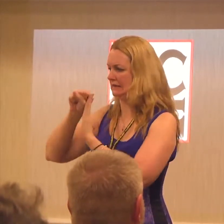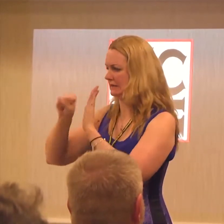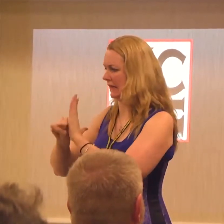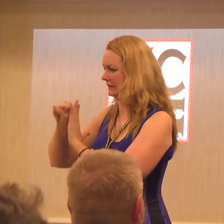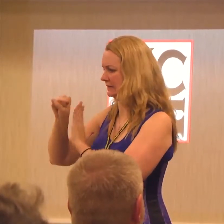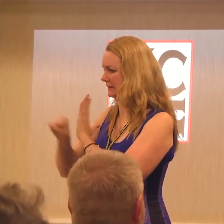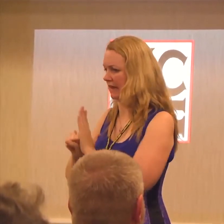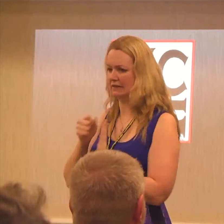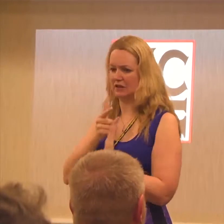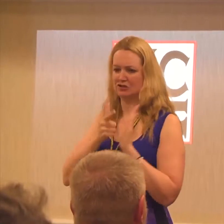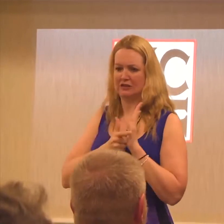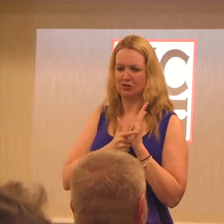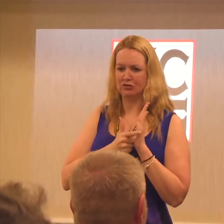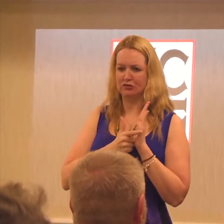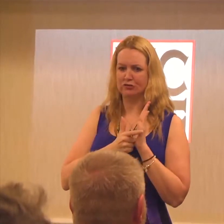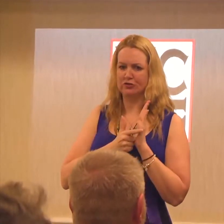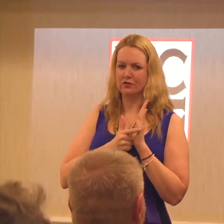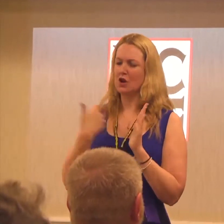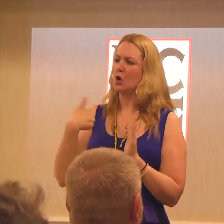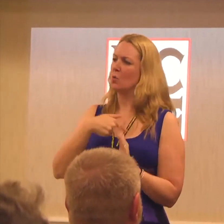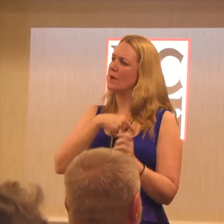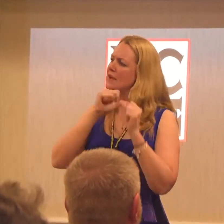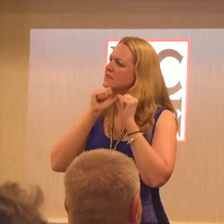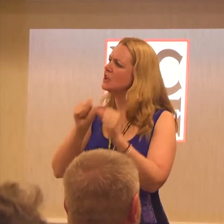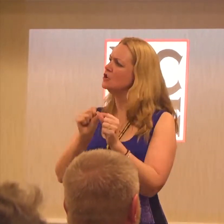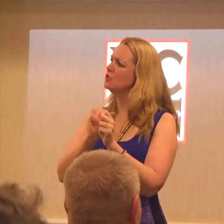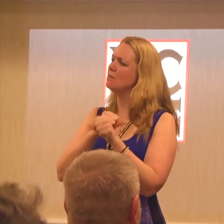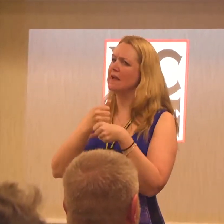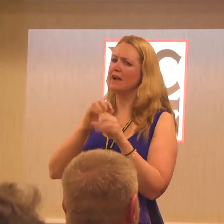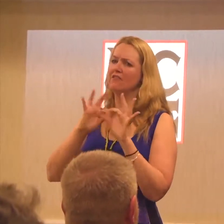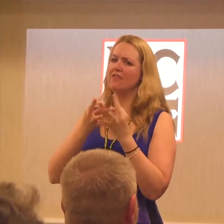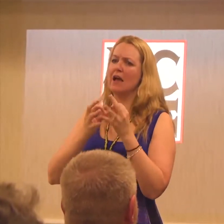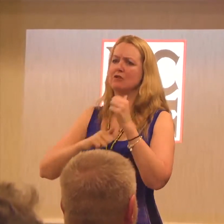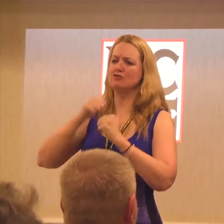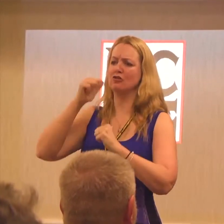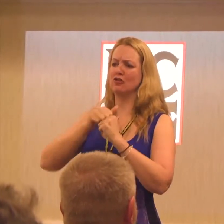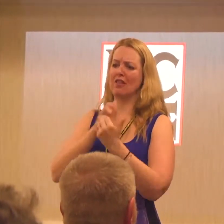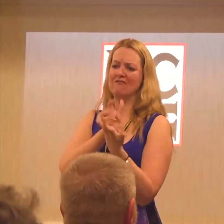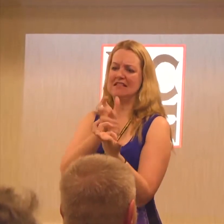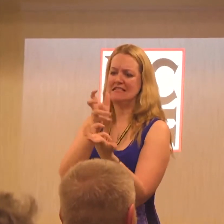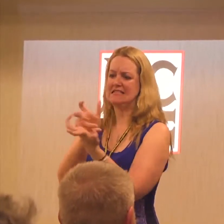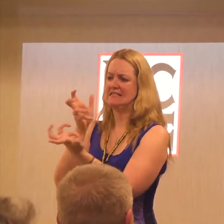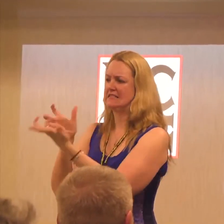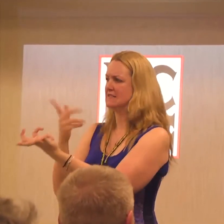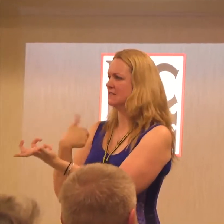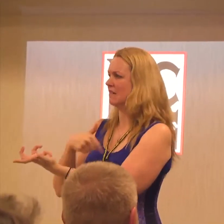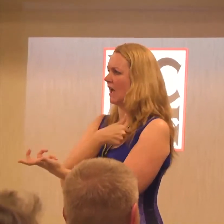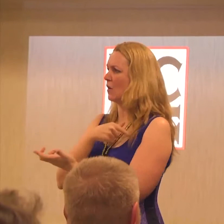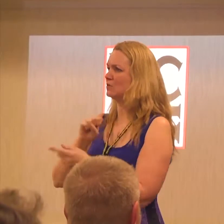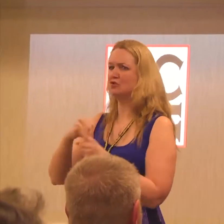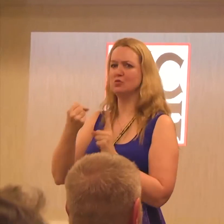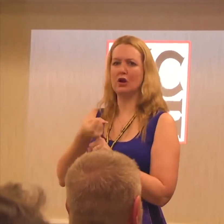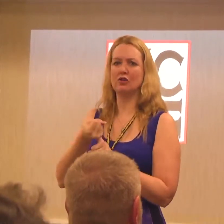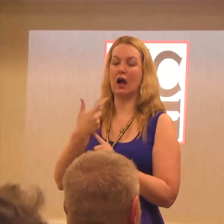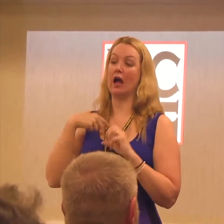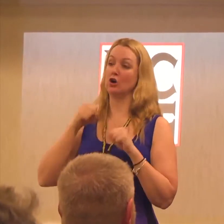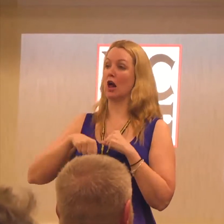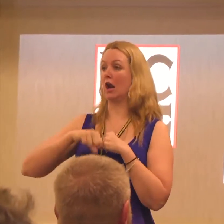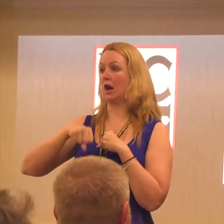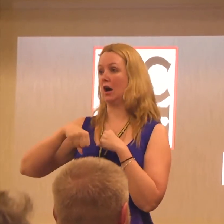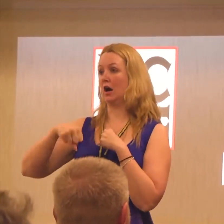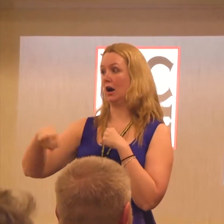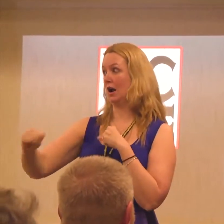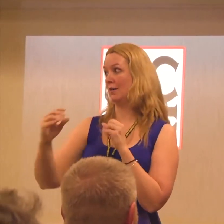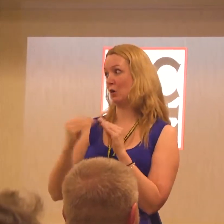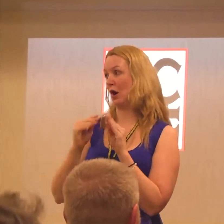legislatures. We continue to make a family structure that suits each of our needs. And I could go on and on